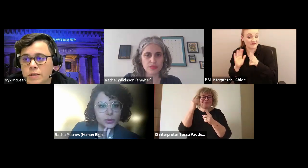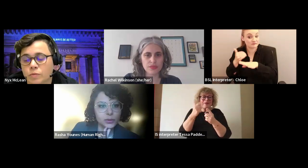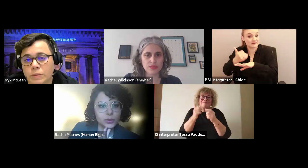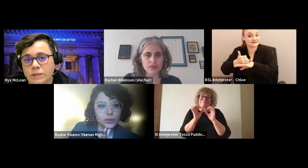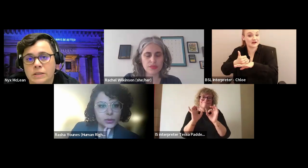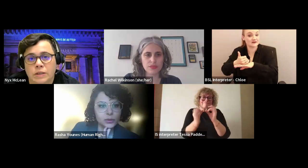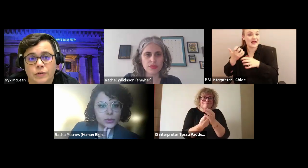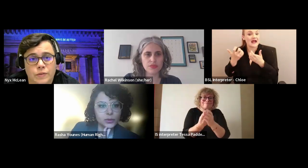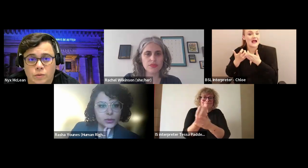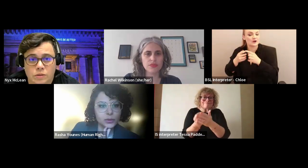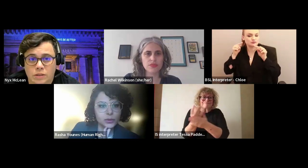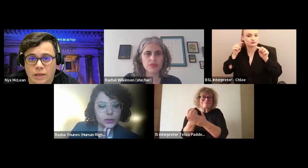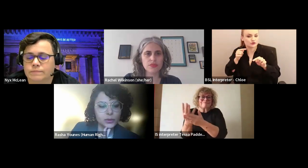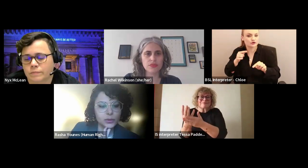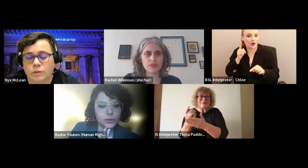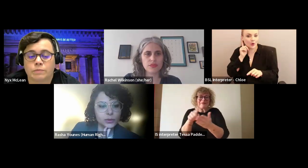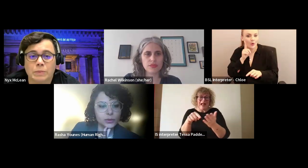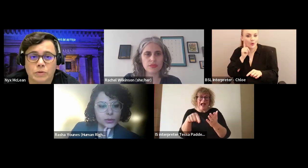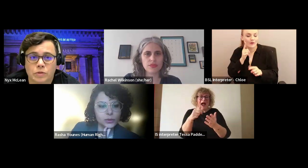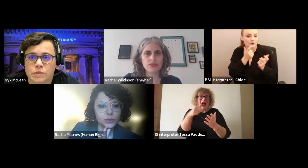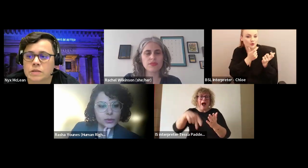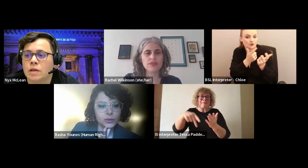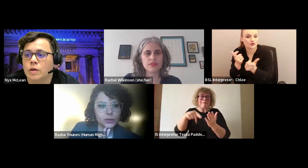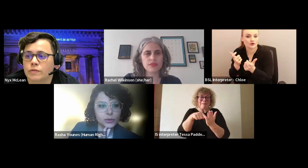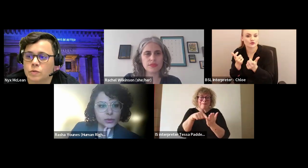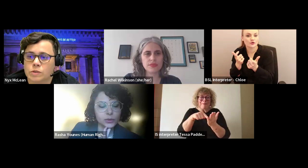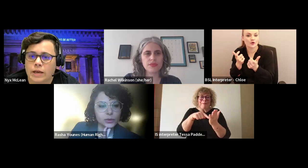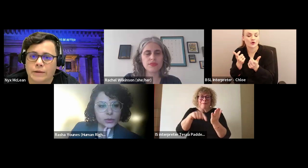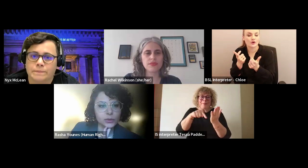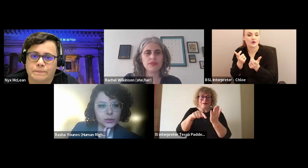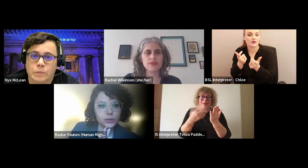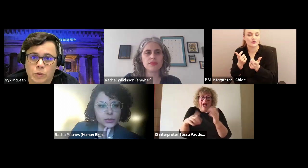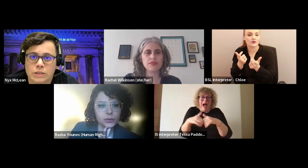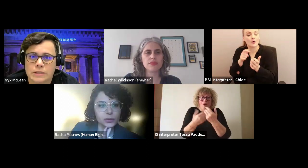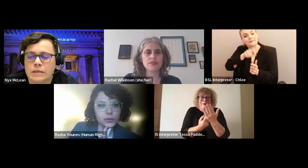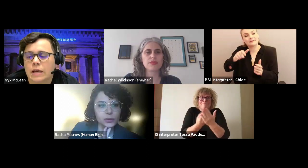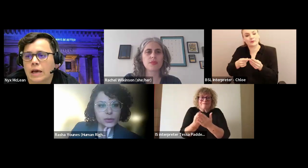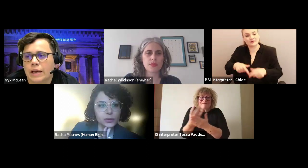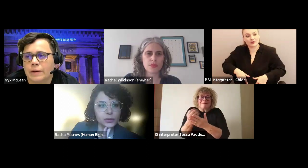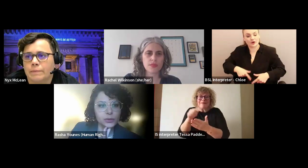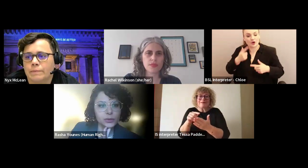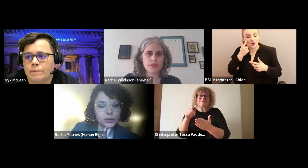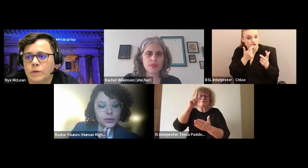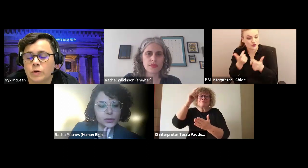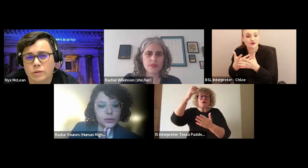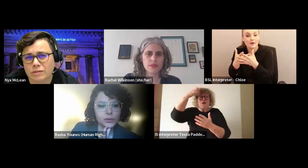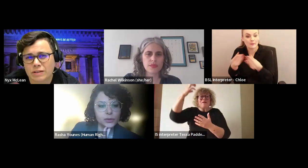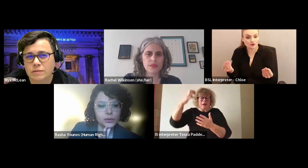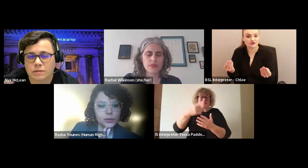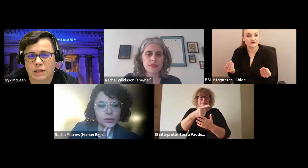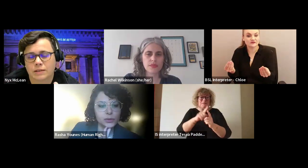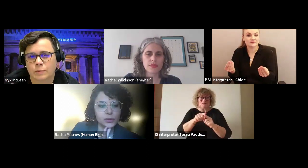to prosecute women who've sought, well, people with uteruses who have sought abortions. You know,